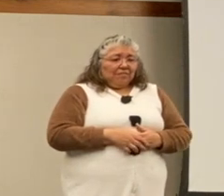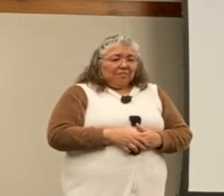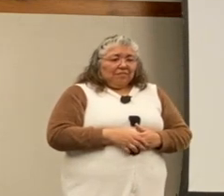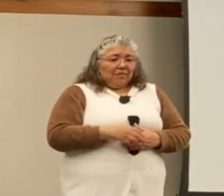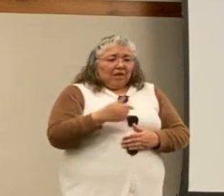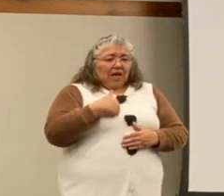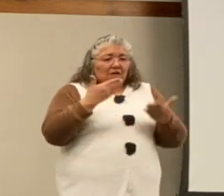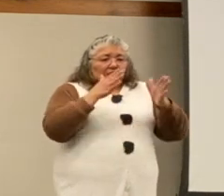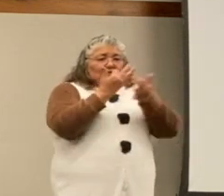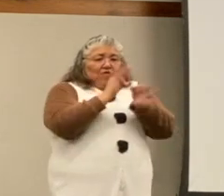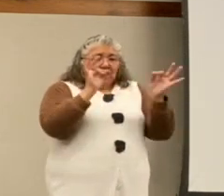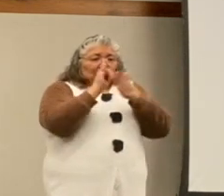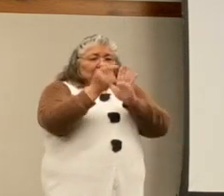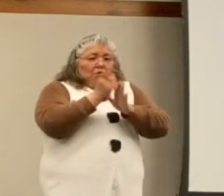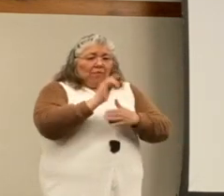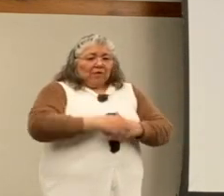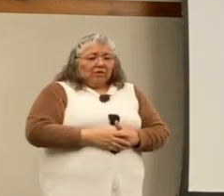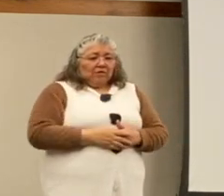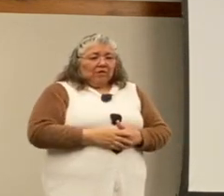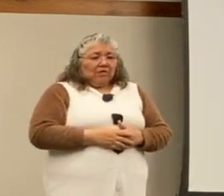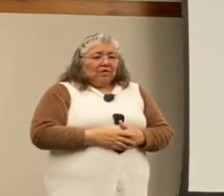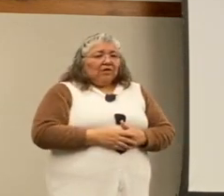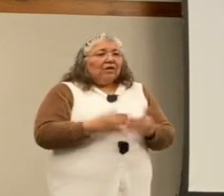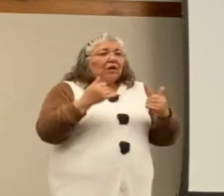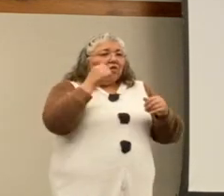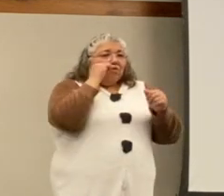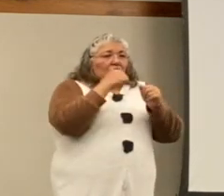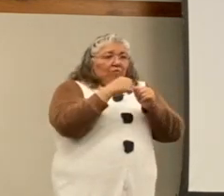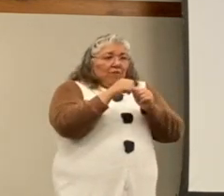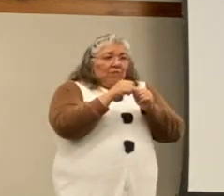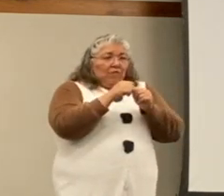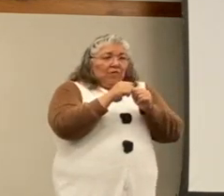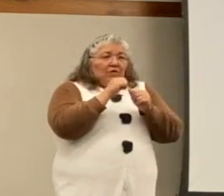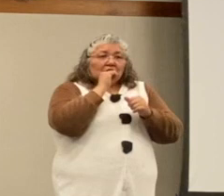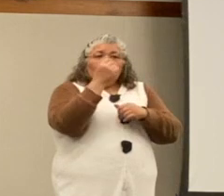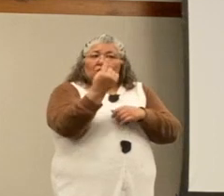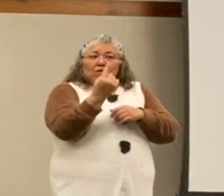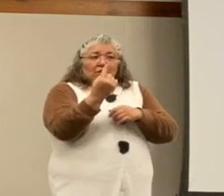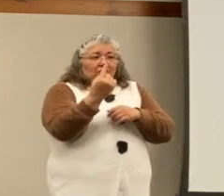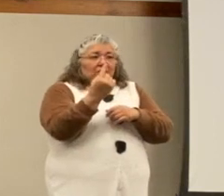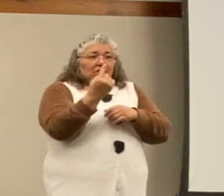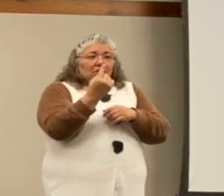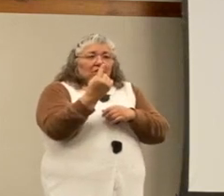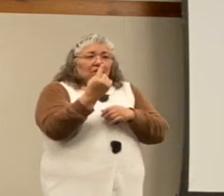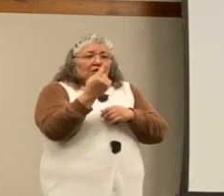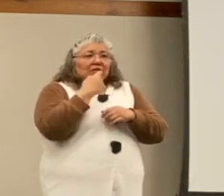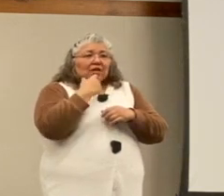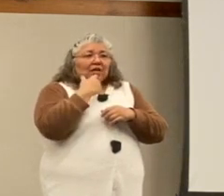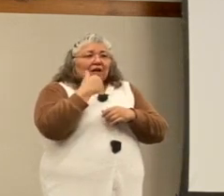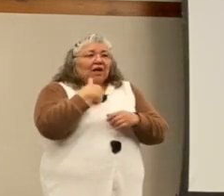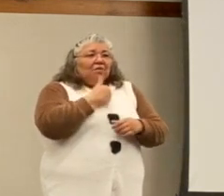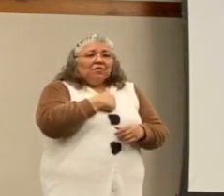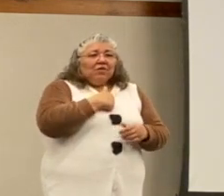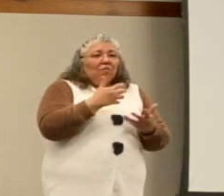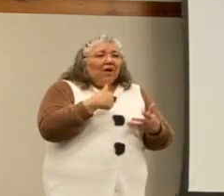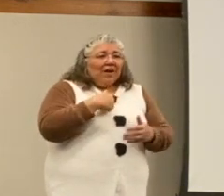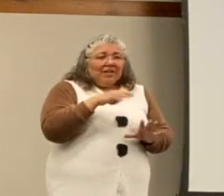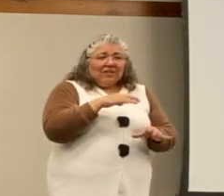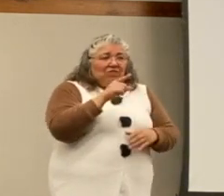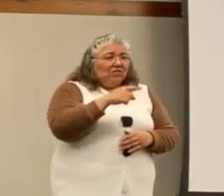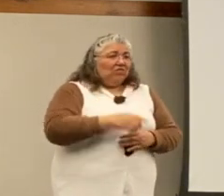I was set free at that moment. Now you gotta understand, not one of them ever said, hey man, I'm sorry for what I did